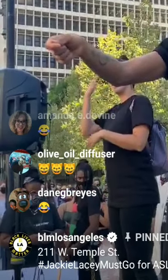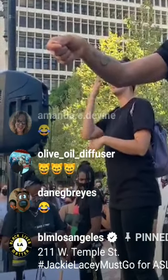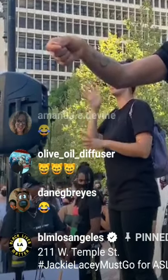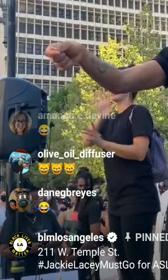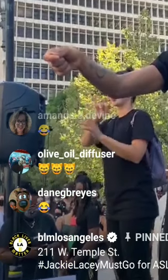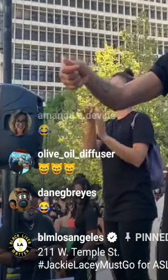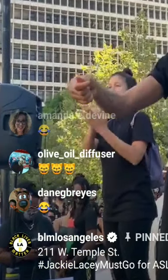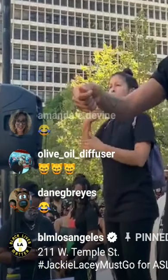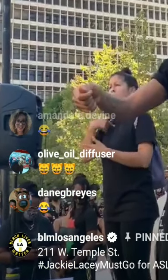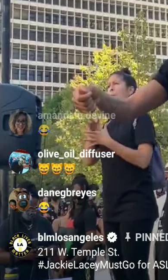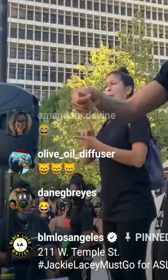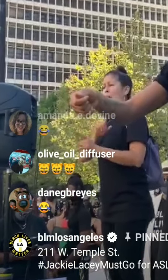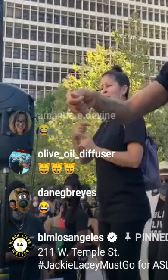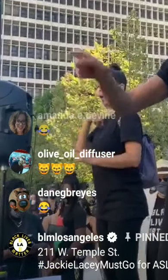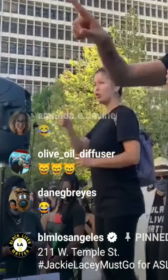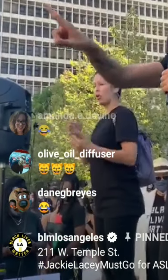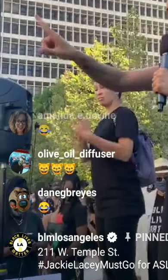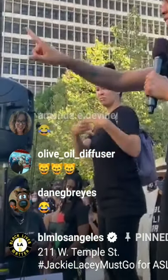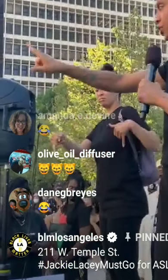Give it up for Michael Williams!